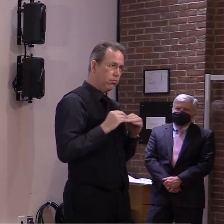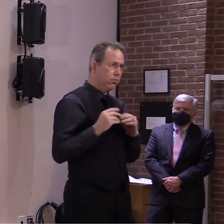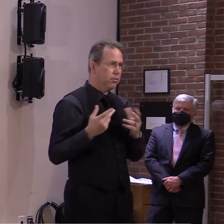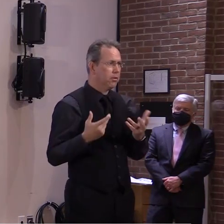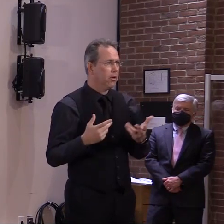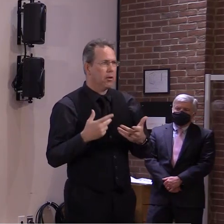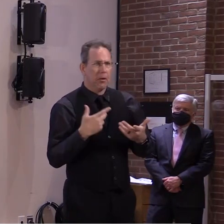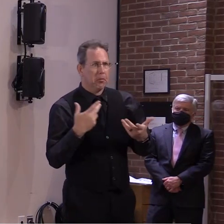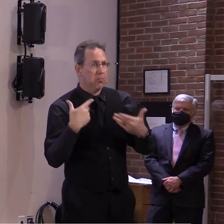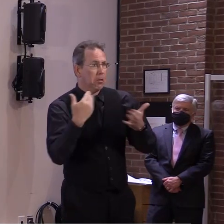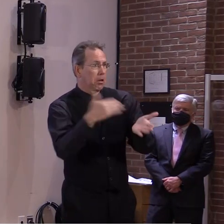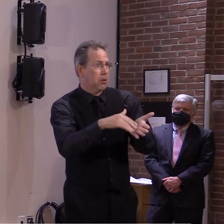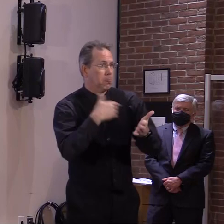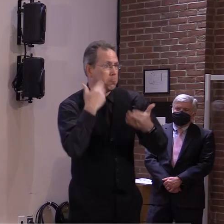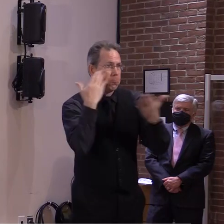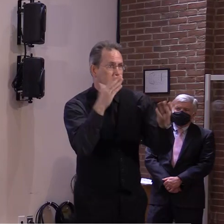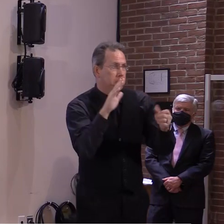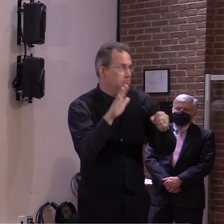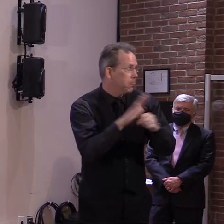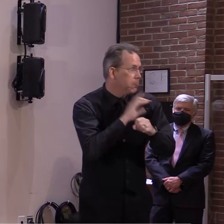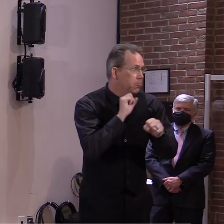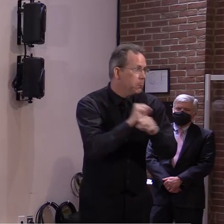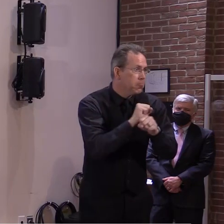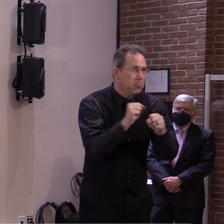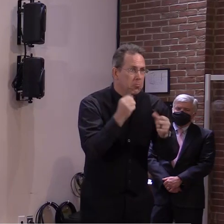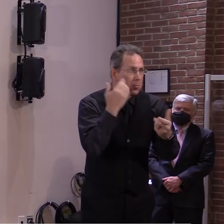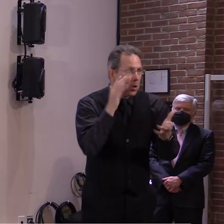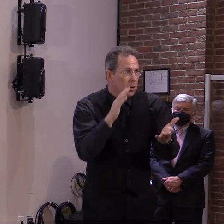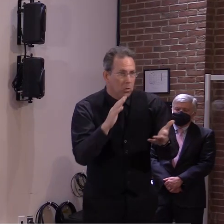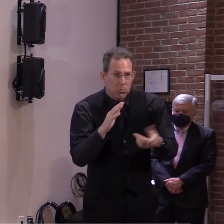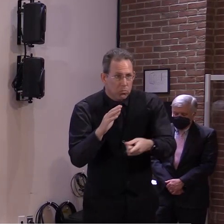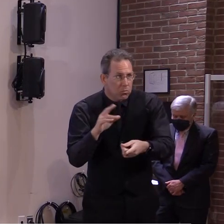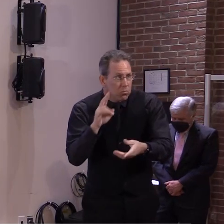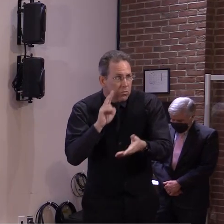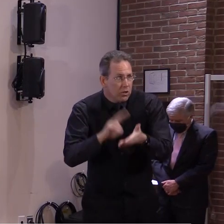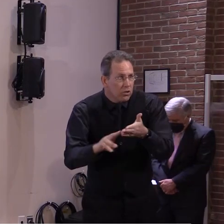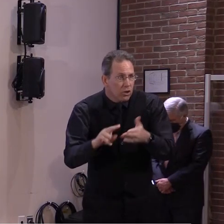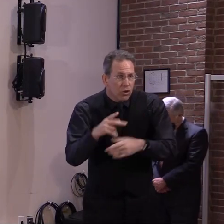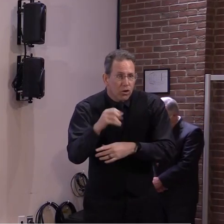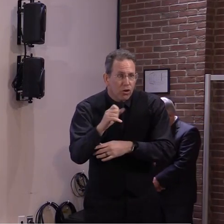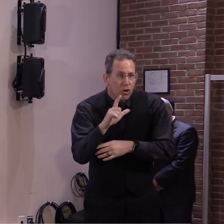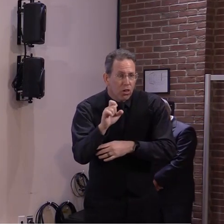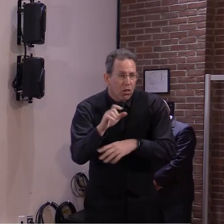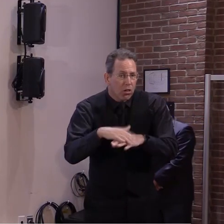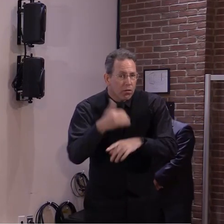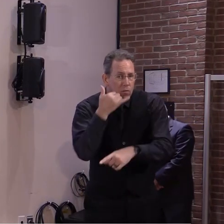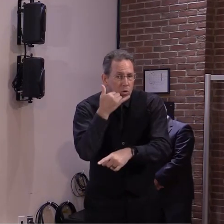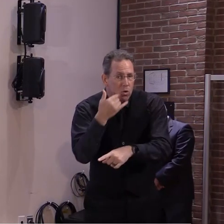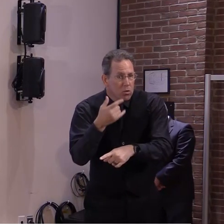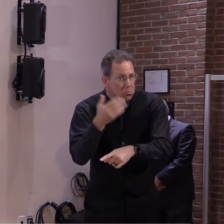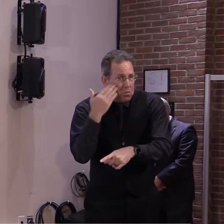I don't know if anyone, Secretary Curley or others, have any information on this or not.